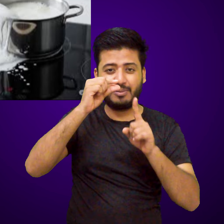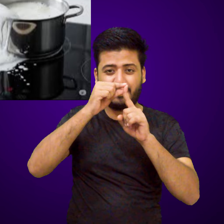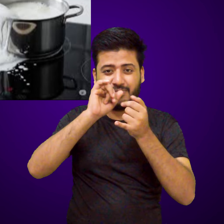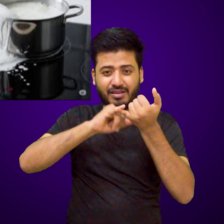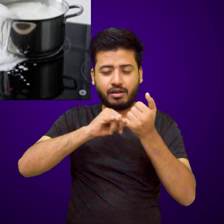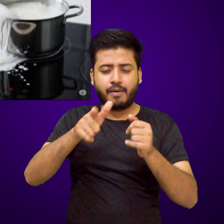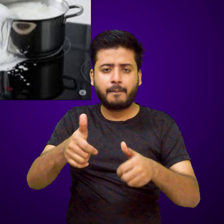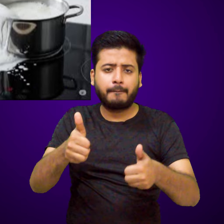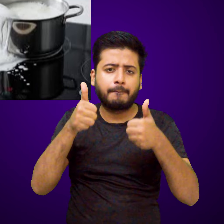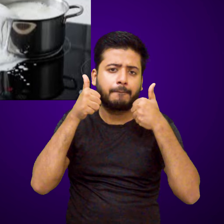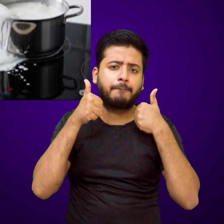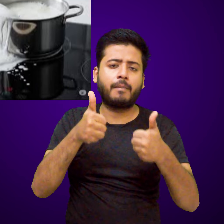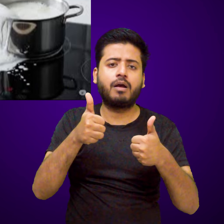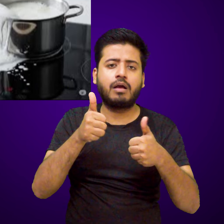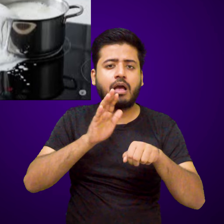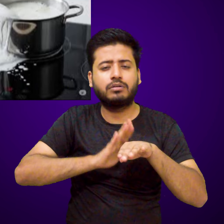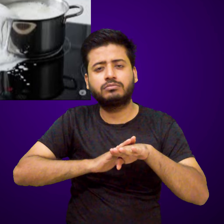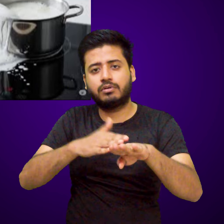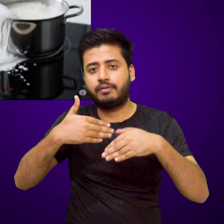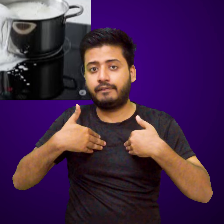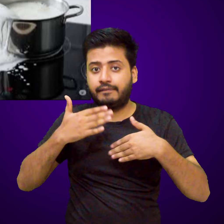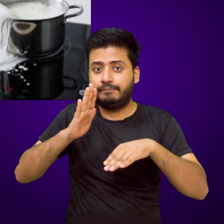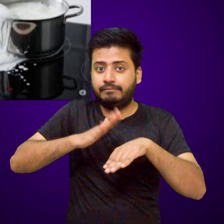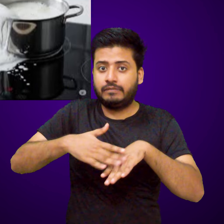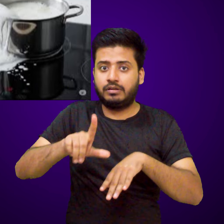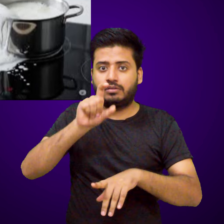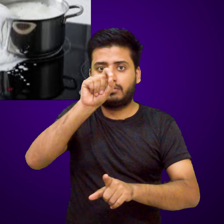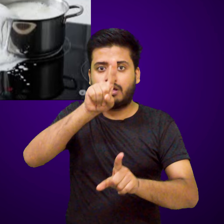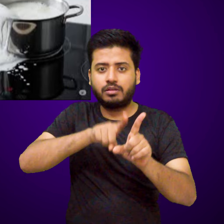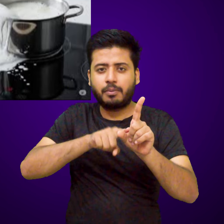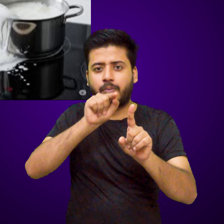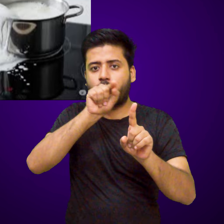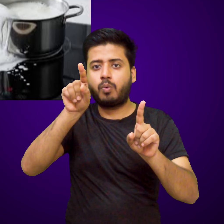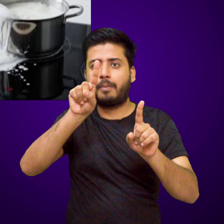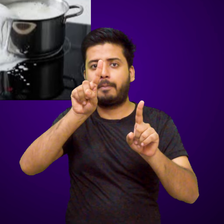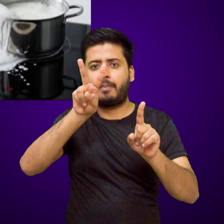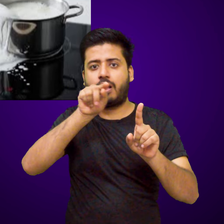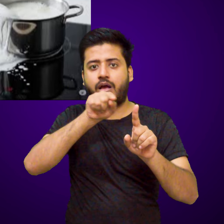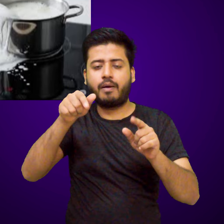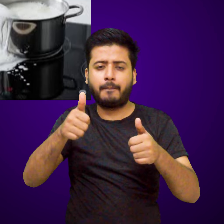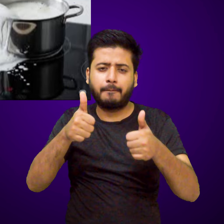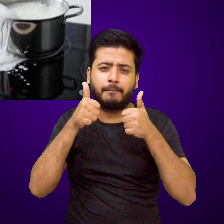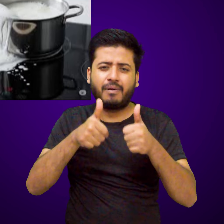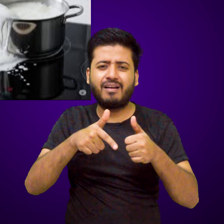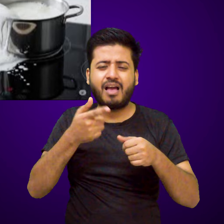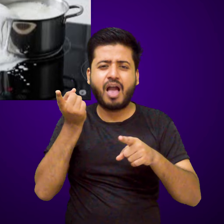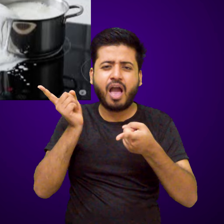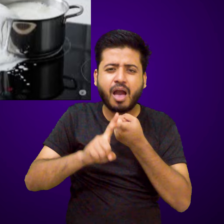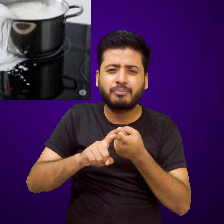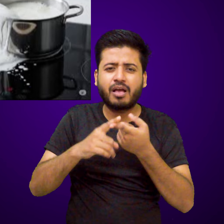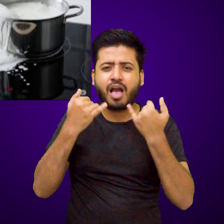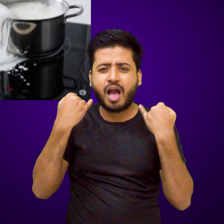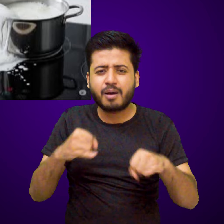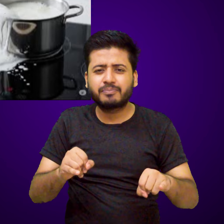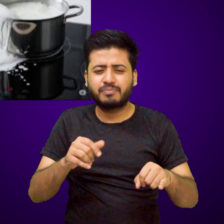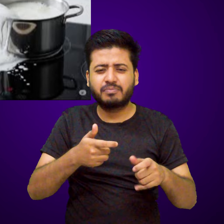glass surface carefully to avoid scratches or cracks. Use non-abrasive cleaners and soft cloths for cleaning. When a